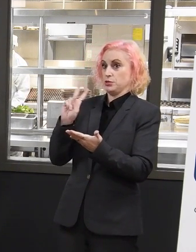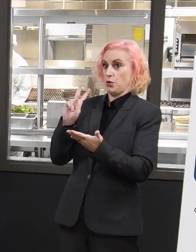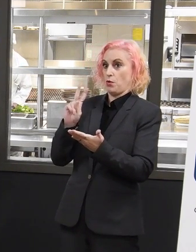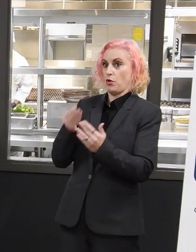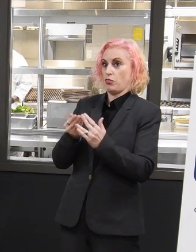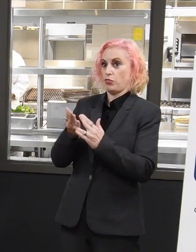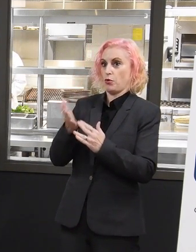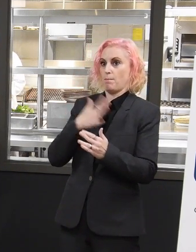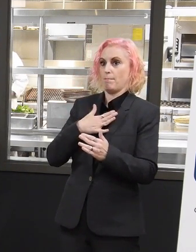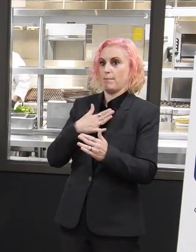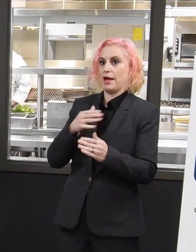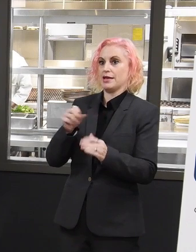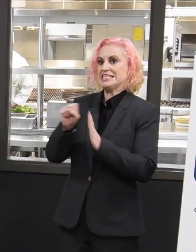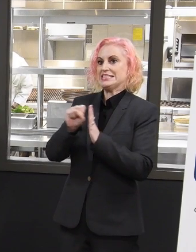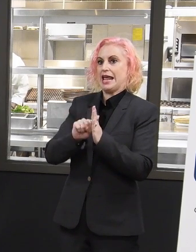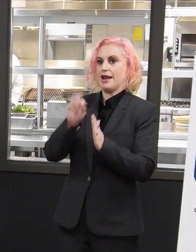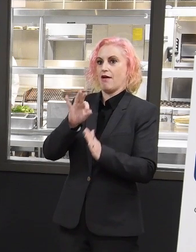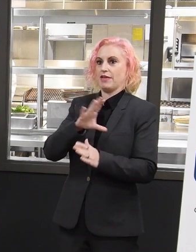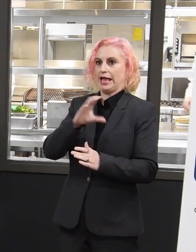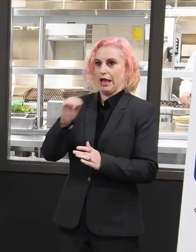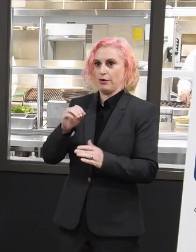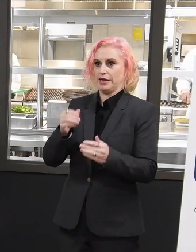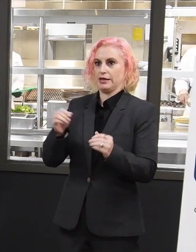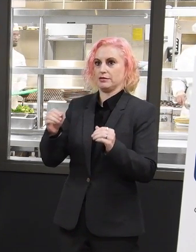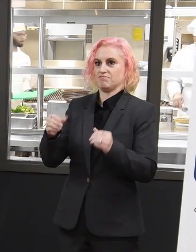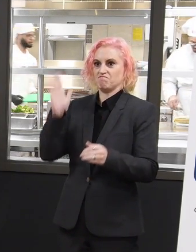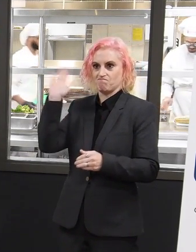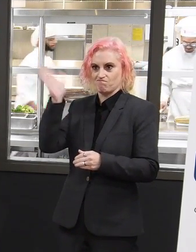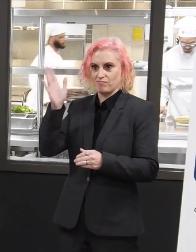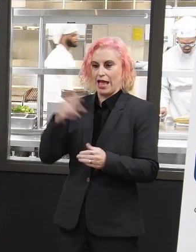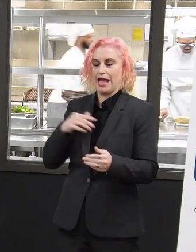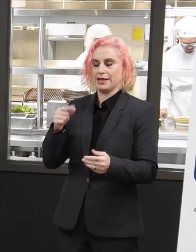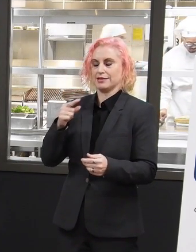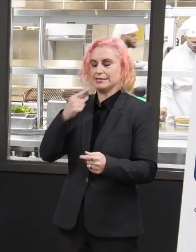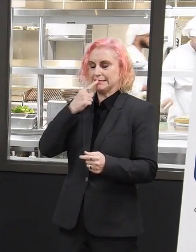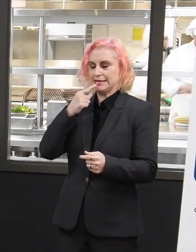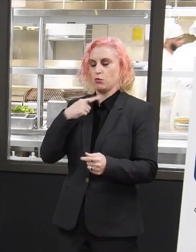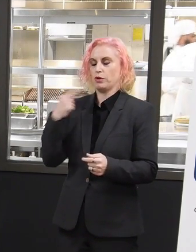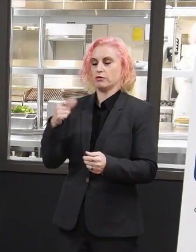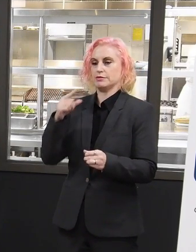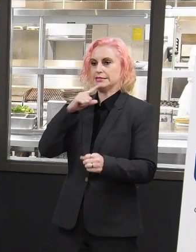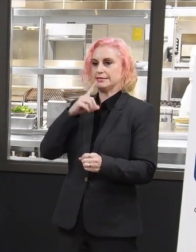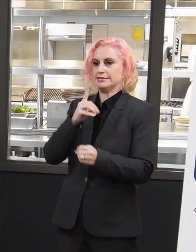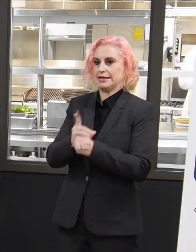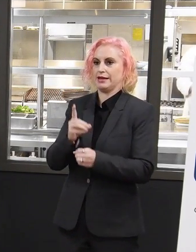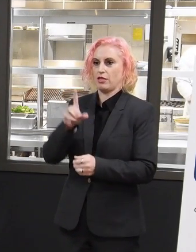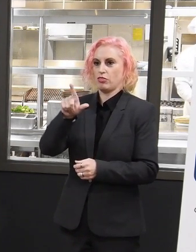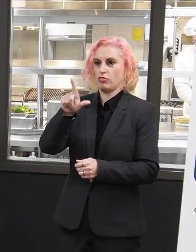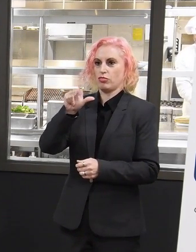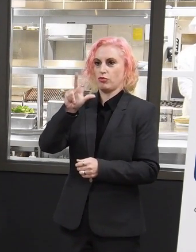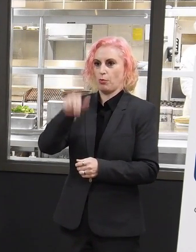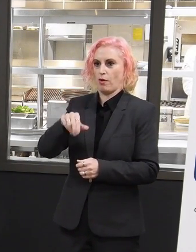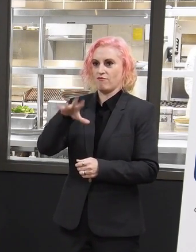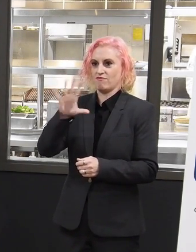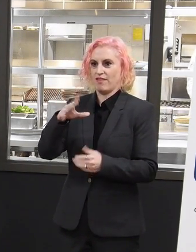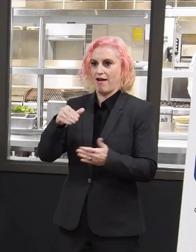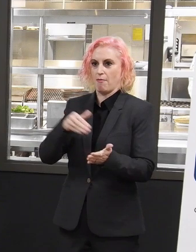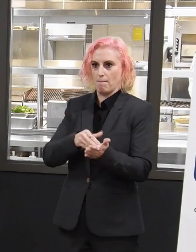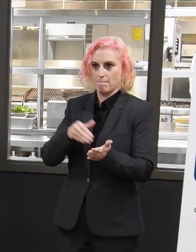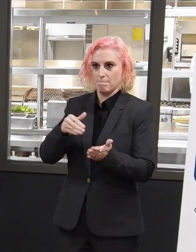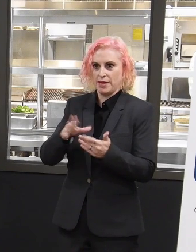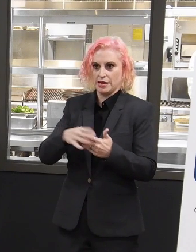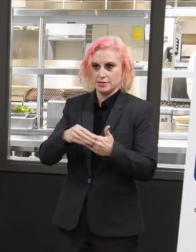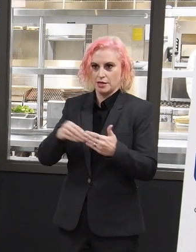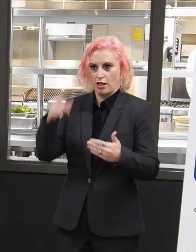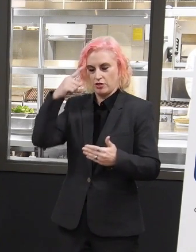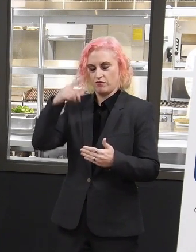my State of the County address, I announced that we were dedicating $3.5 million to support Howard Community College